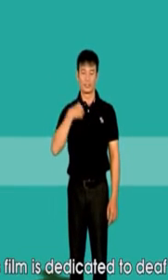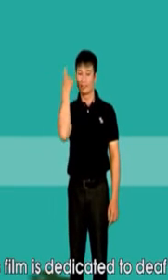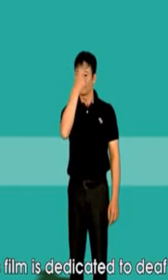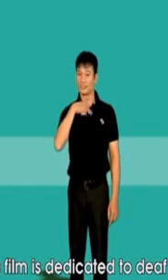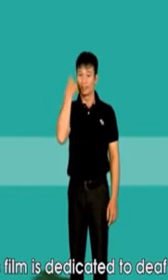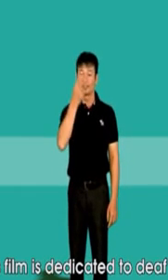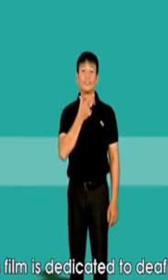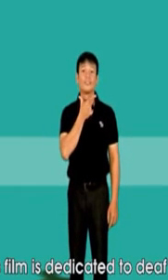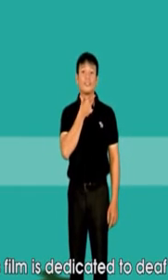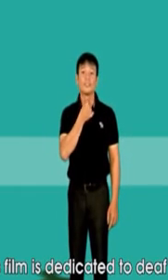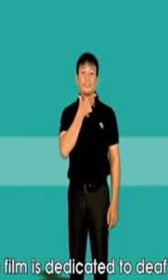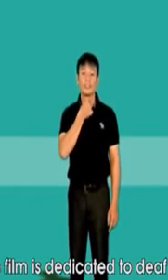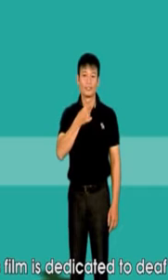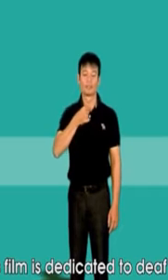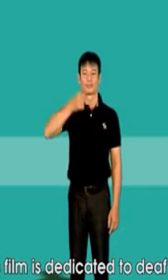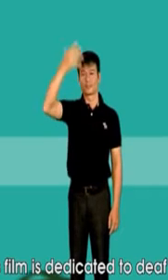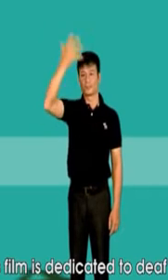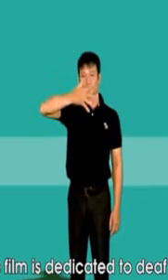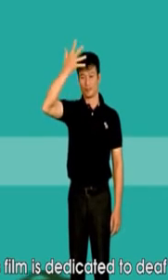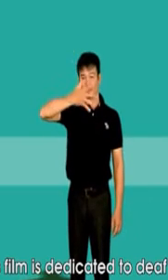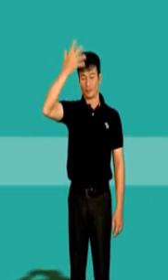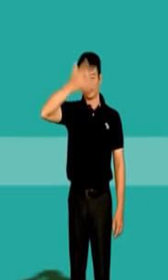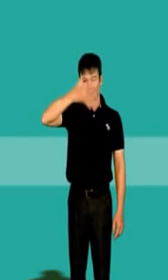This film is dedicated to deaf people.